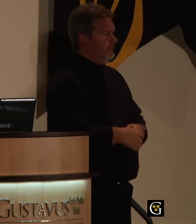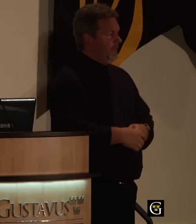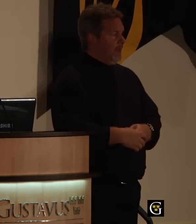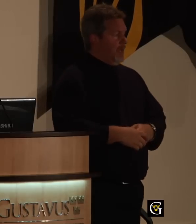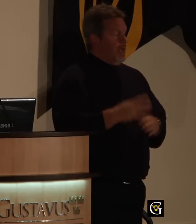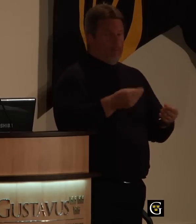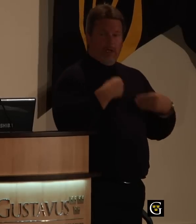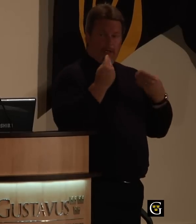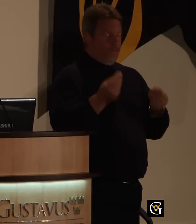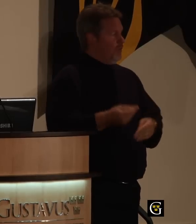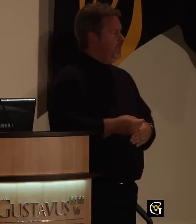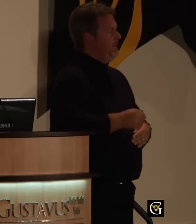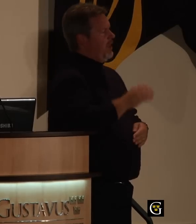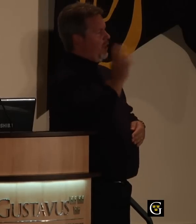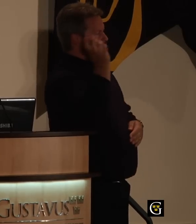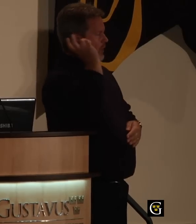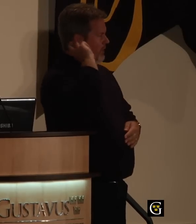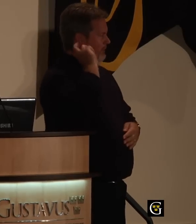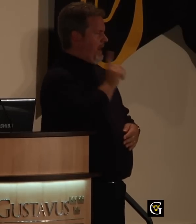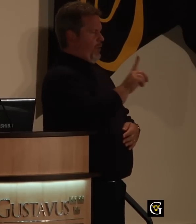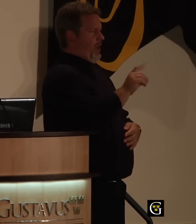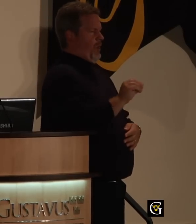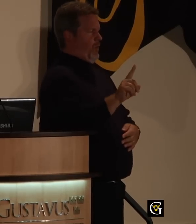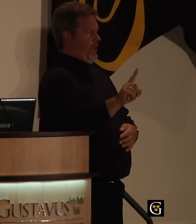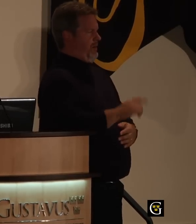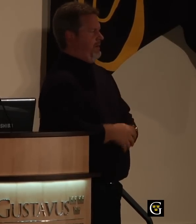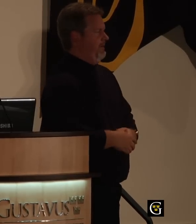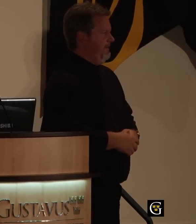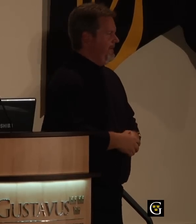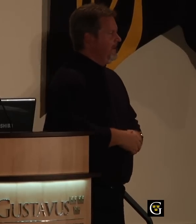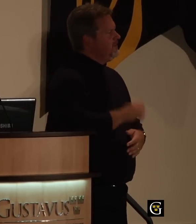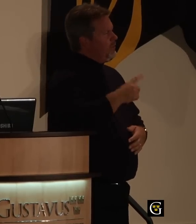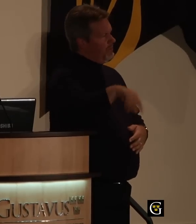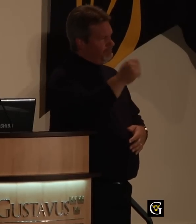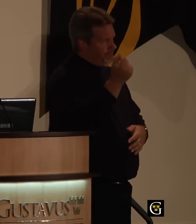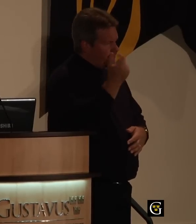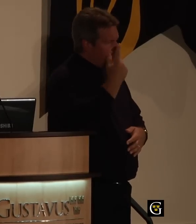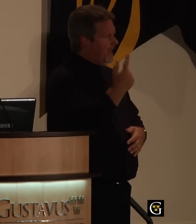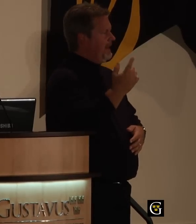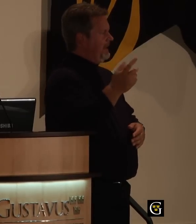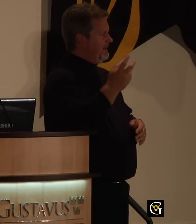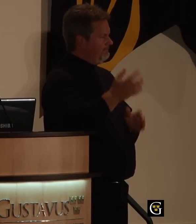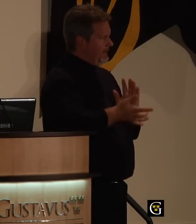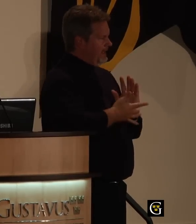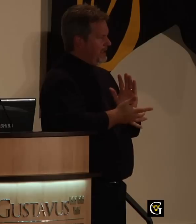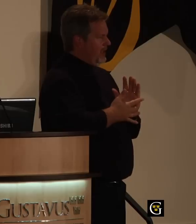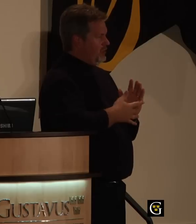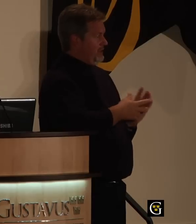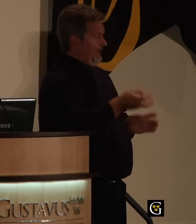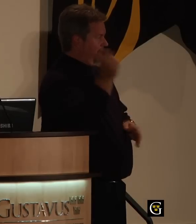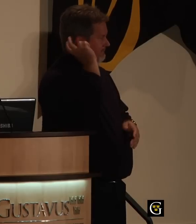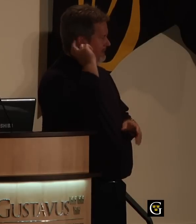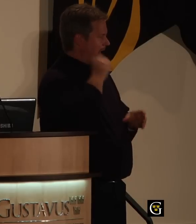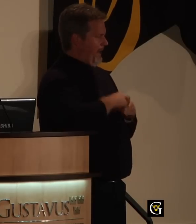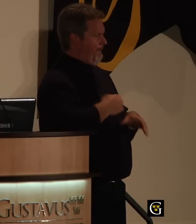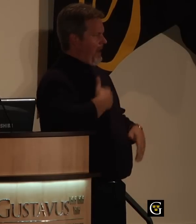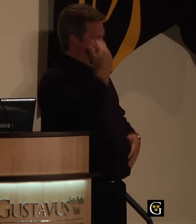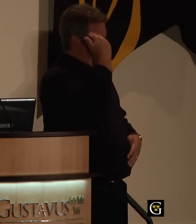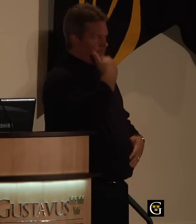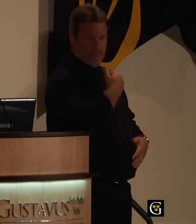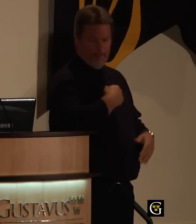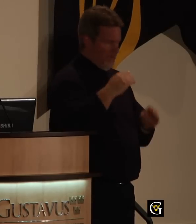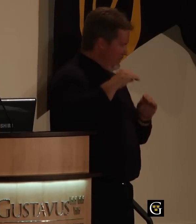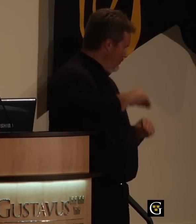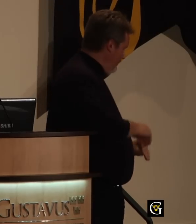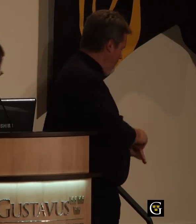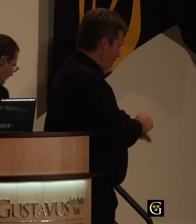cochlear implants 101, so you understand the kind of technology that I have in my head. So I'm going to move to the floor